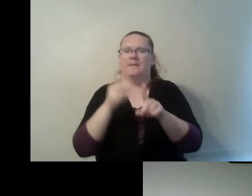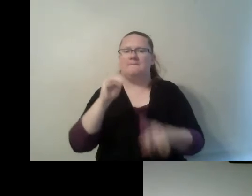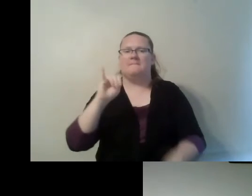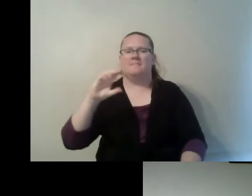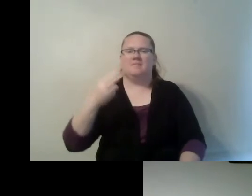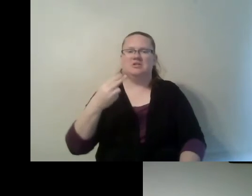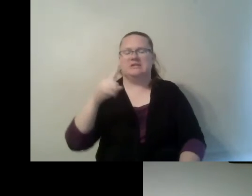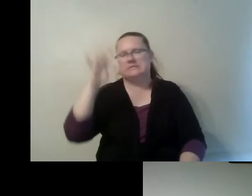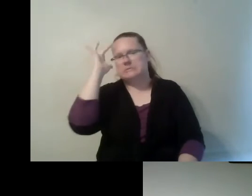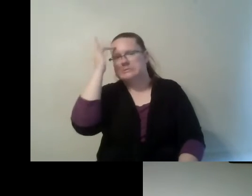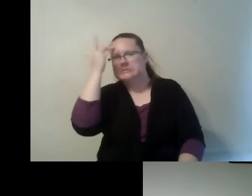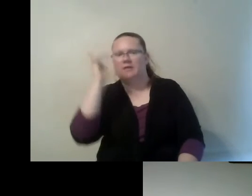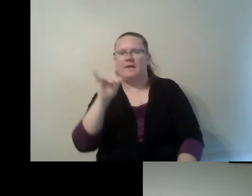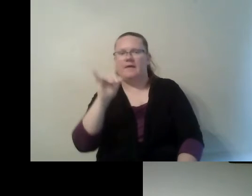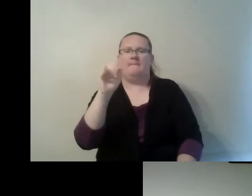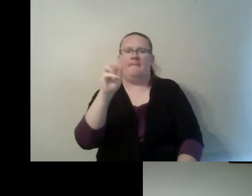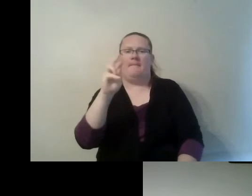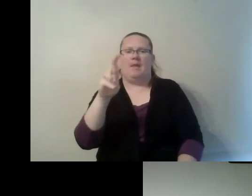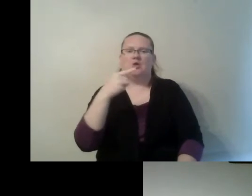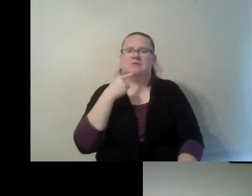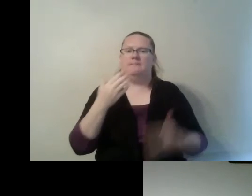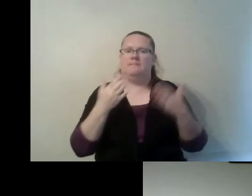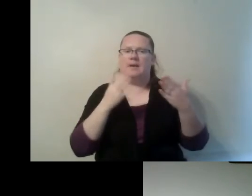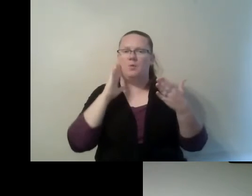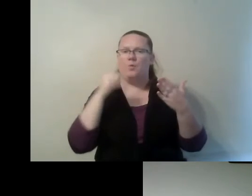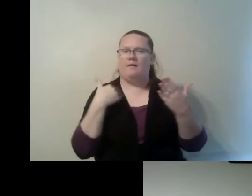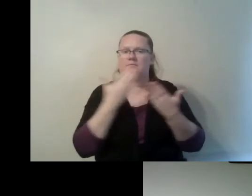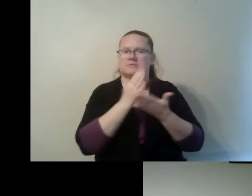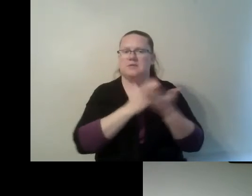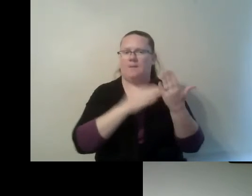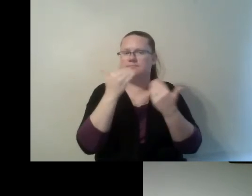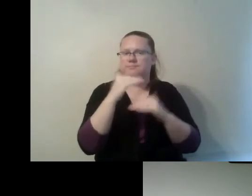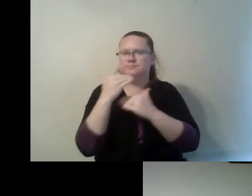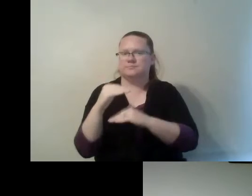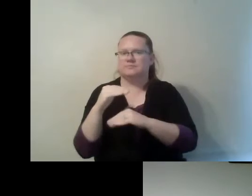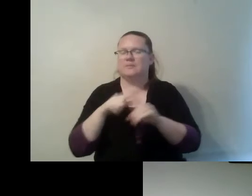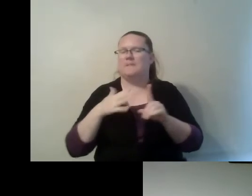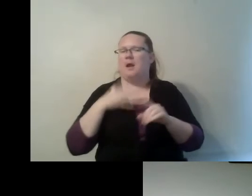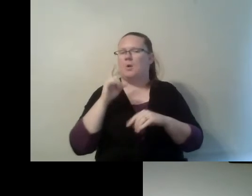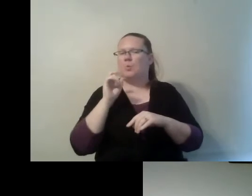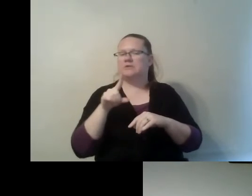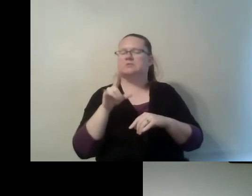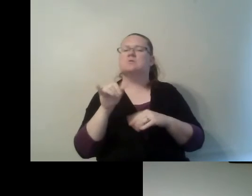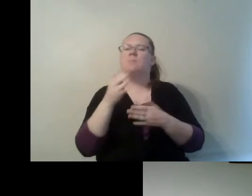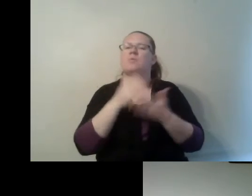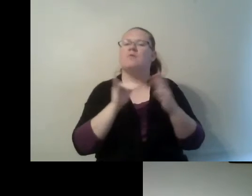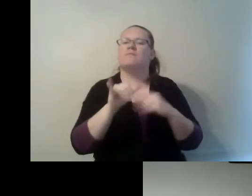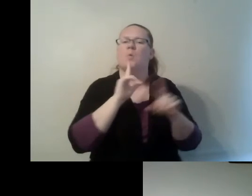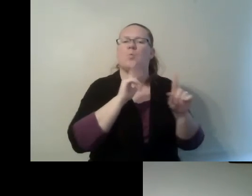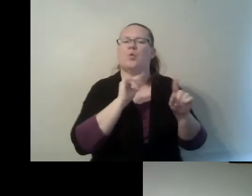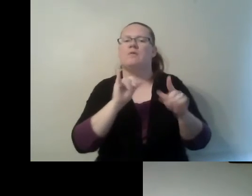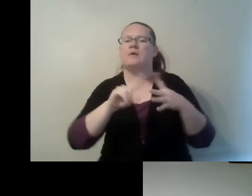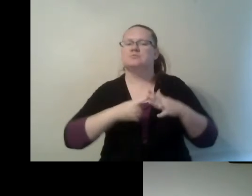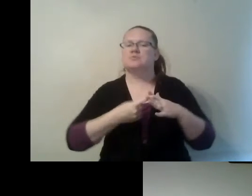mayor mentioned that there may be some restrictions. My question is, part of the amended stay-at-home order that went into effect at